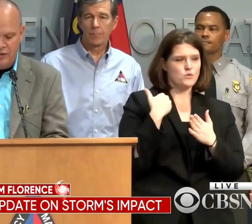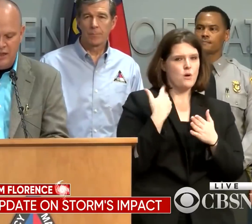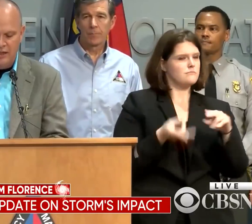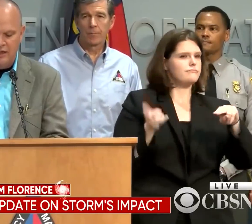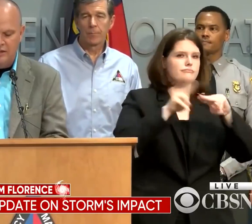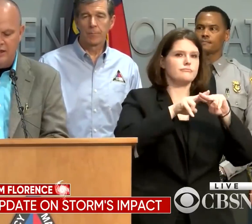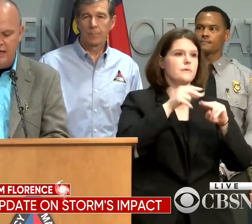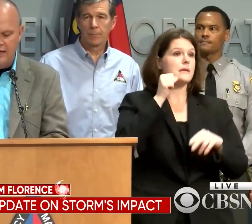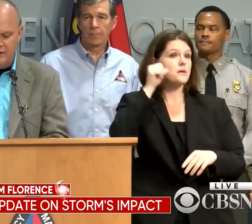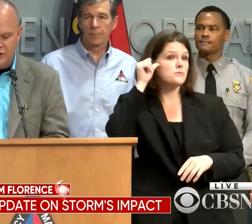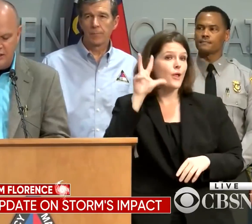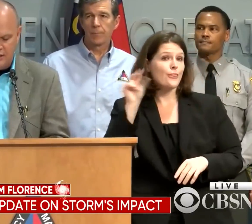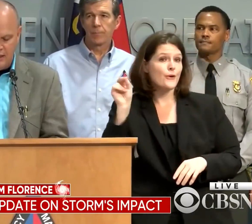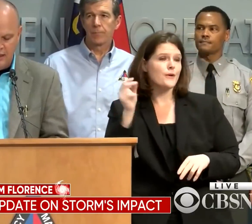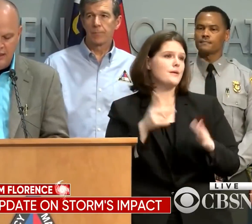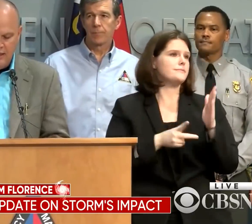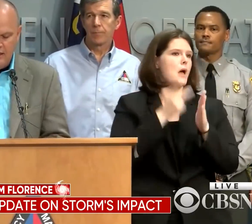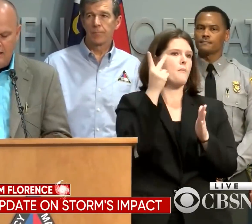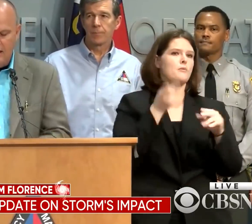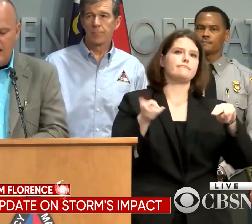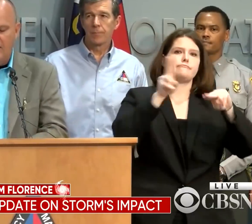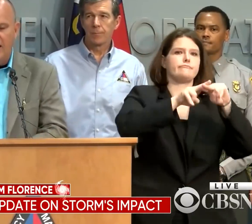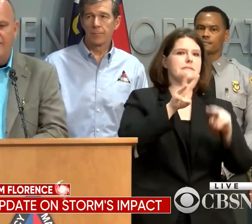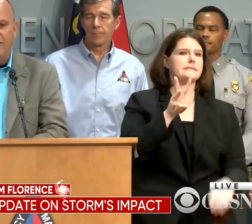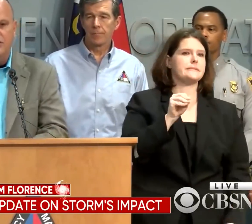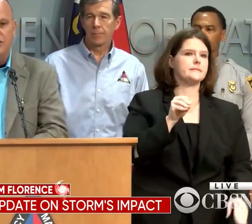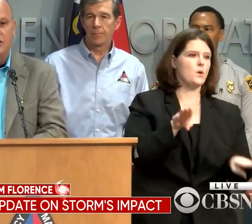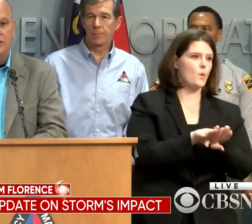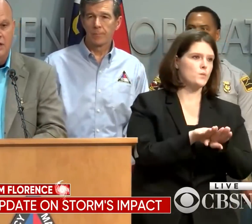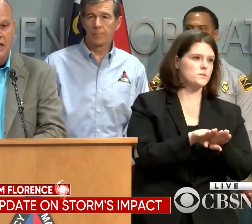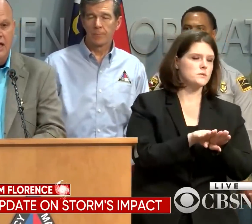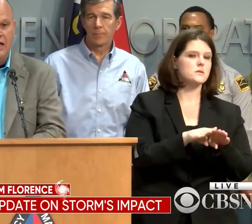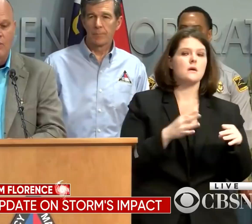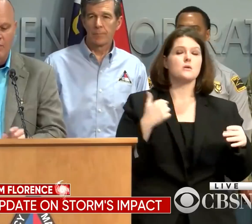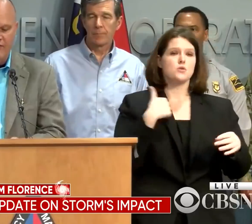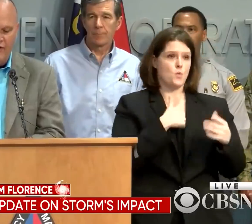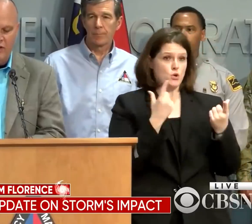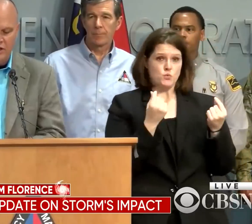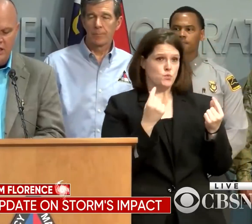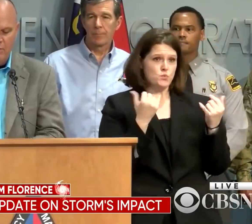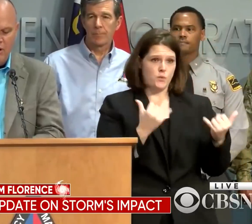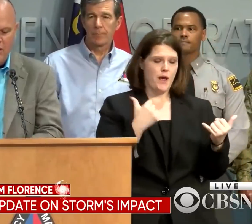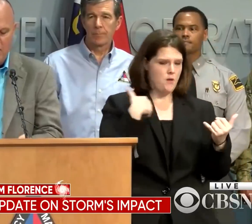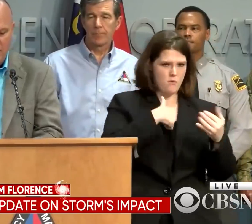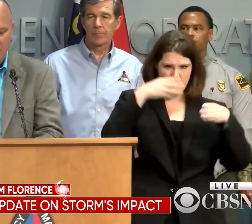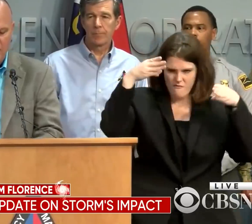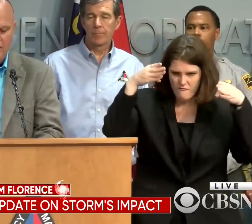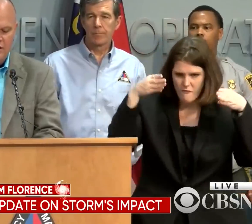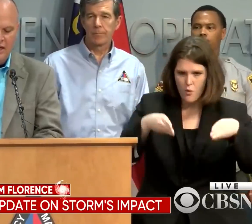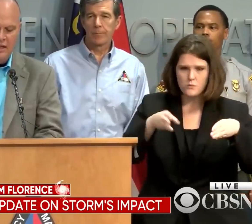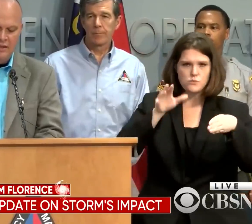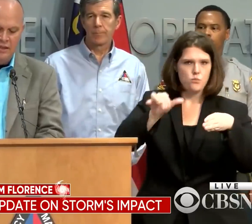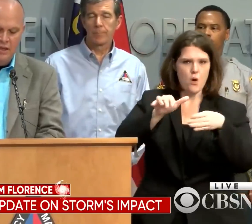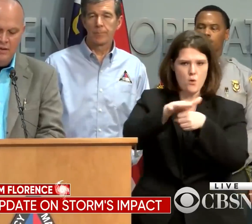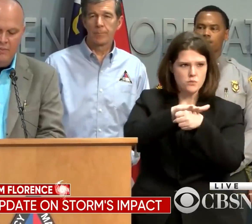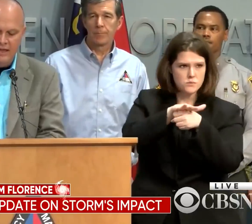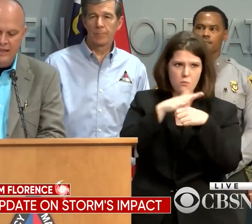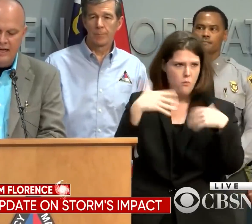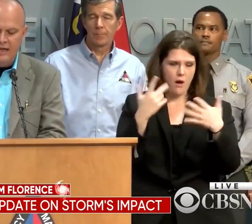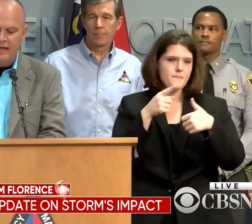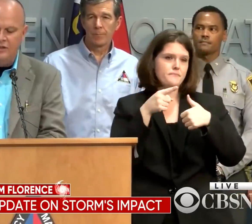30 yesterday. Today it is 60. Our efforts today will be focused in priority on these